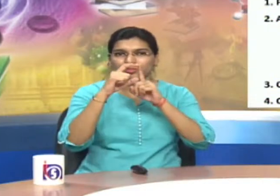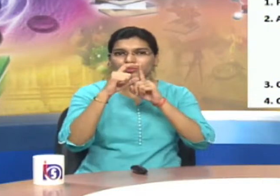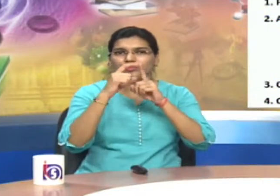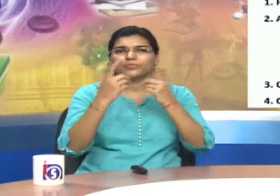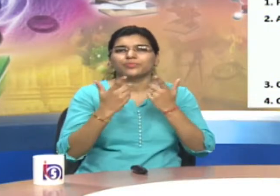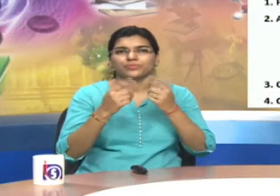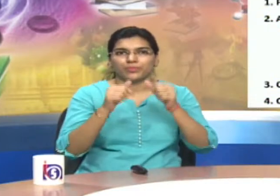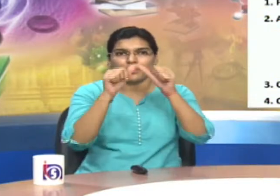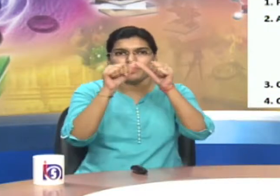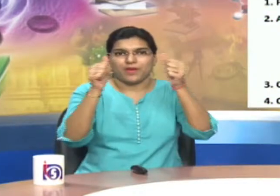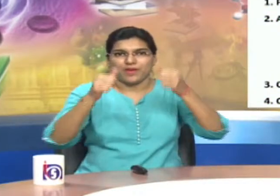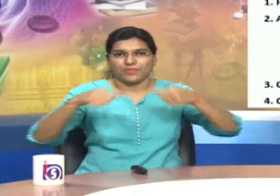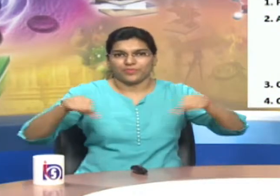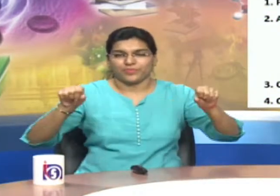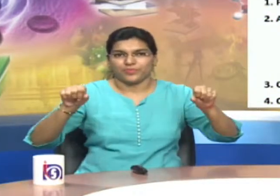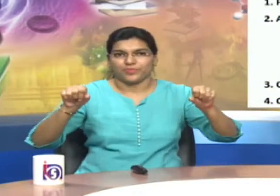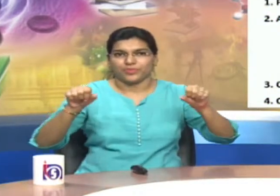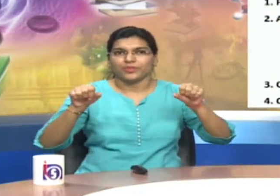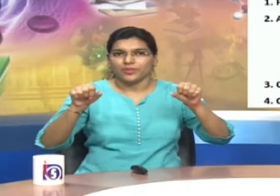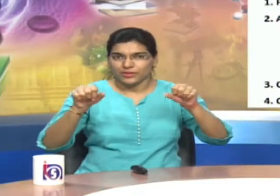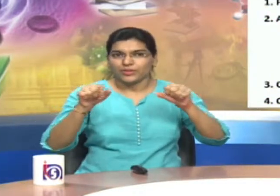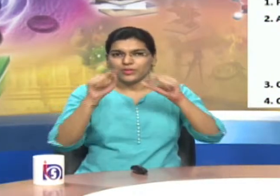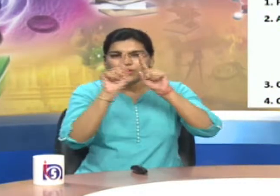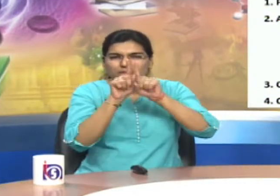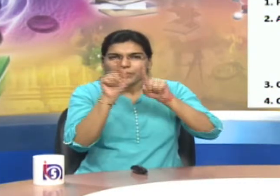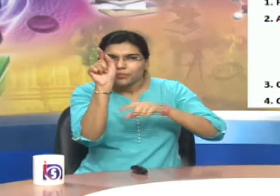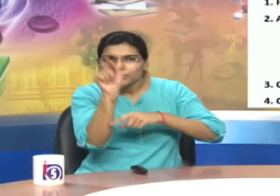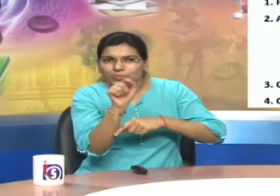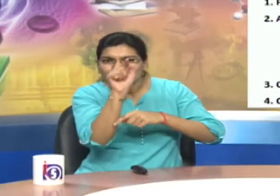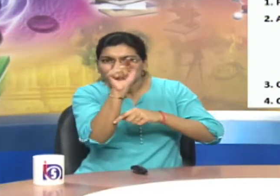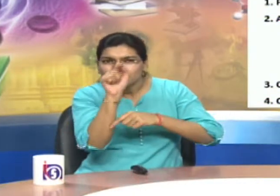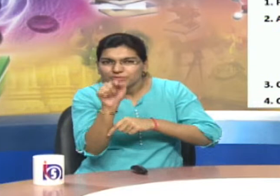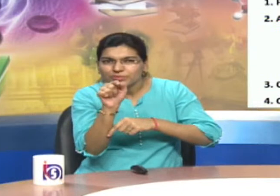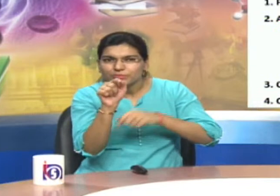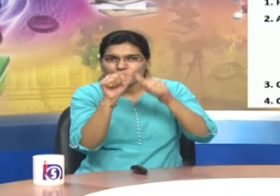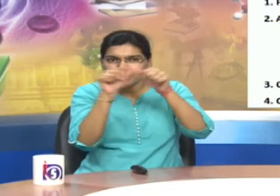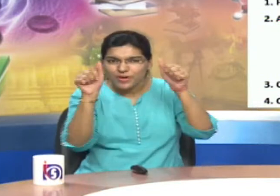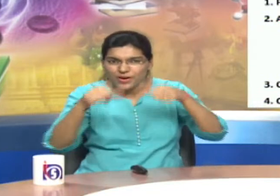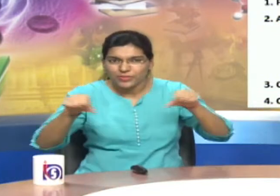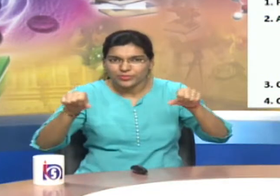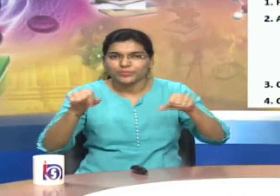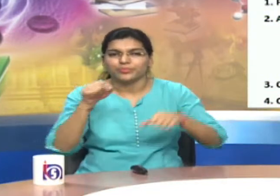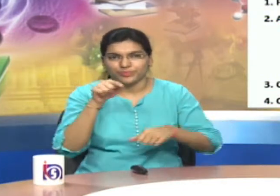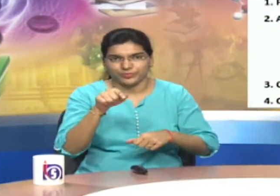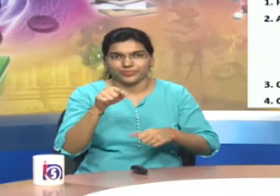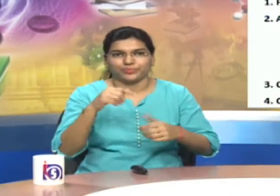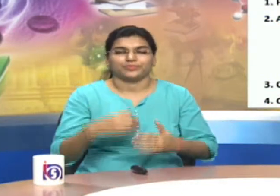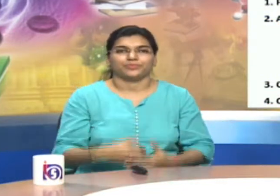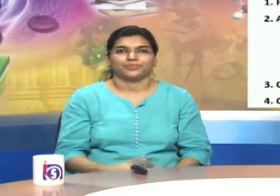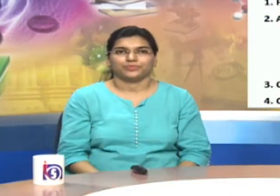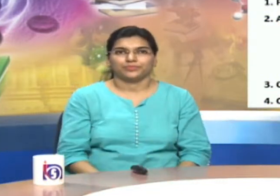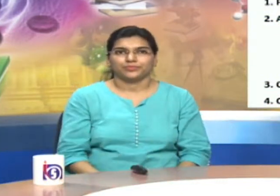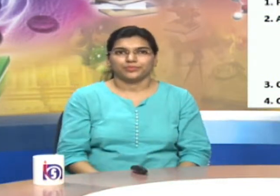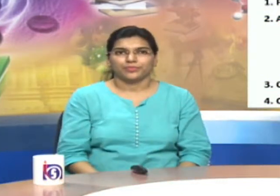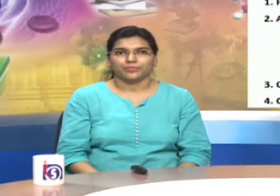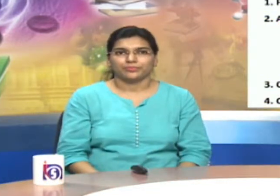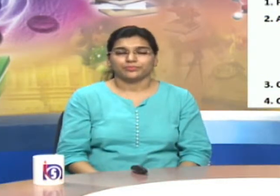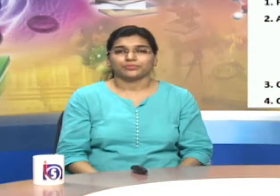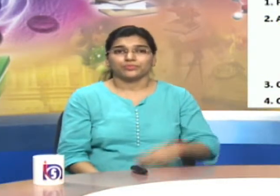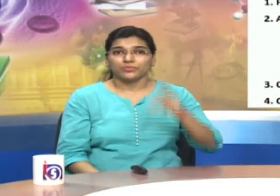And then division word is written. This is the sign of division. Many a time you do divide, so this